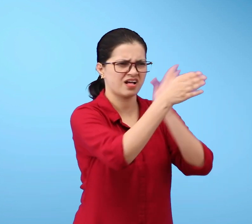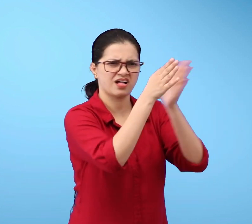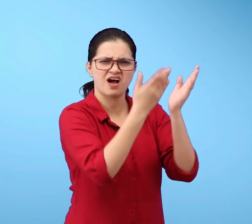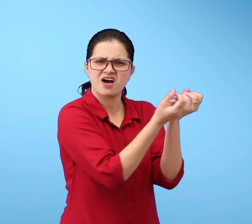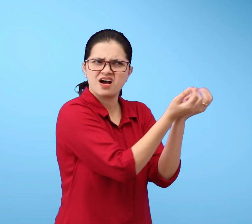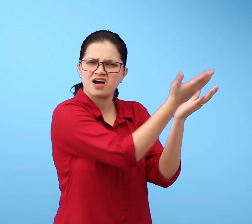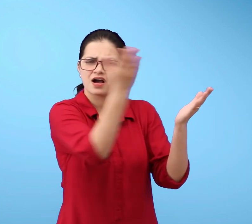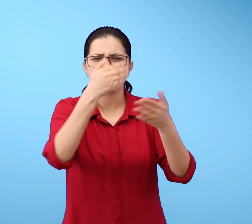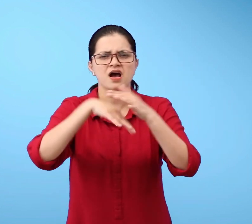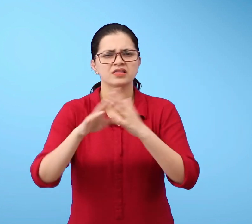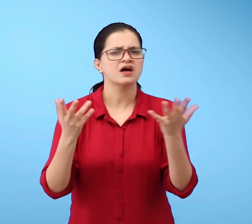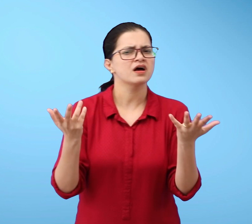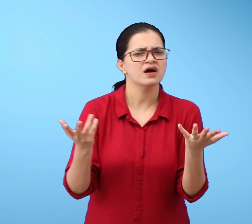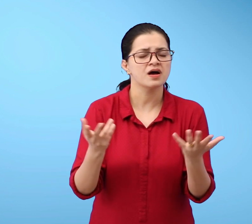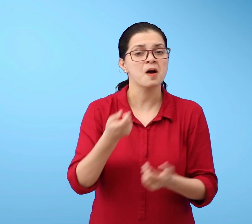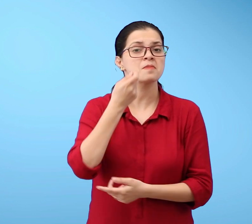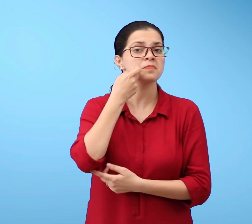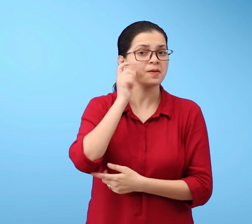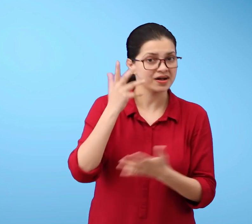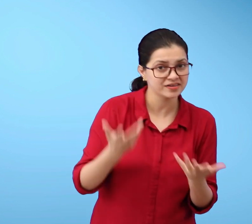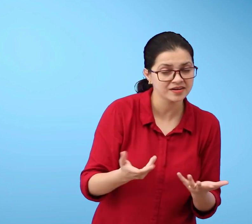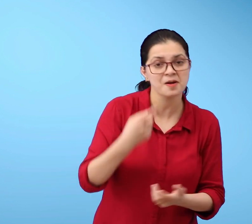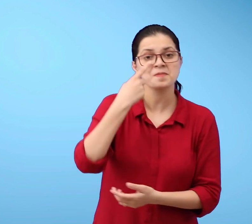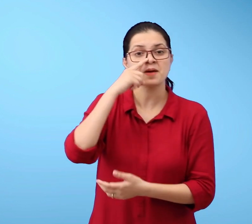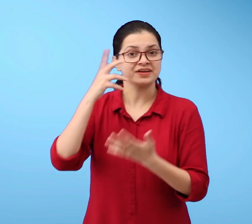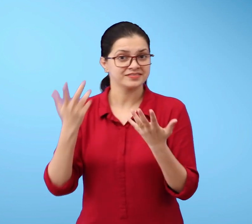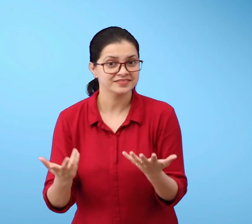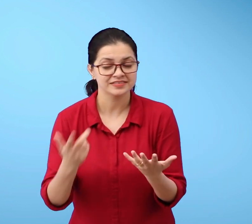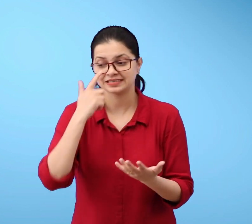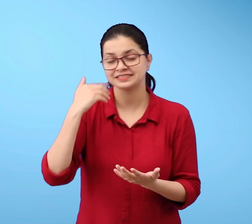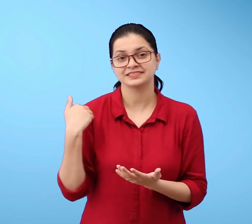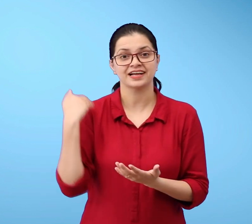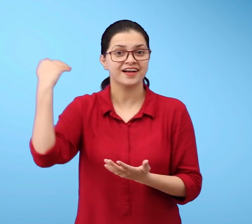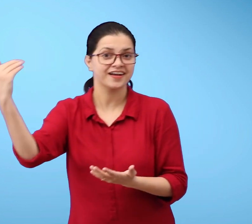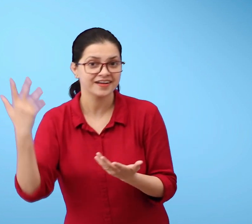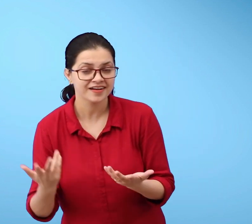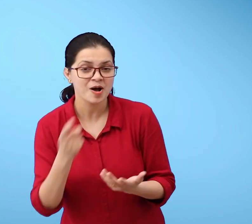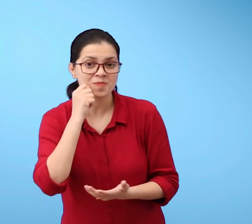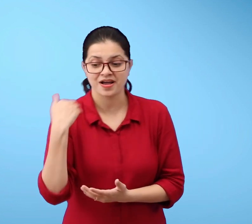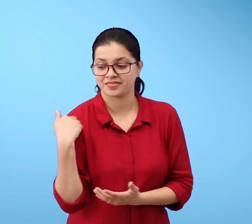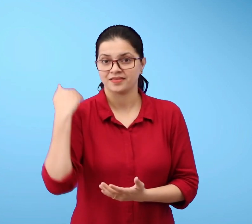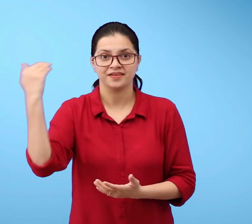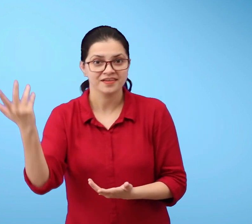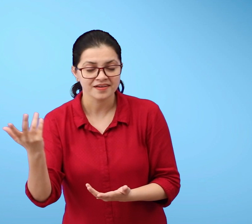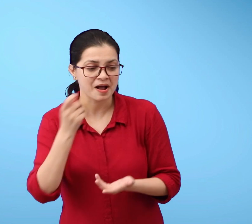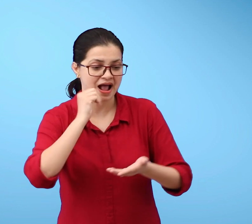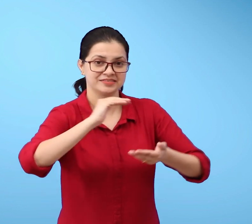but wherever she went, she found out that someone or the other, father,